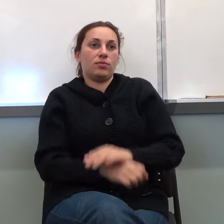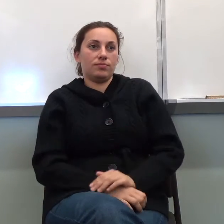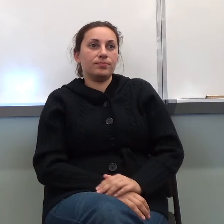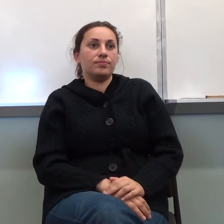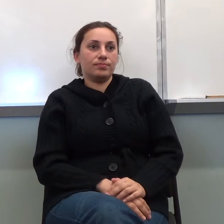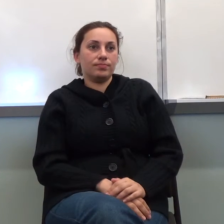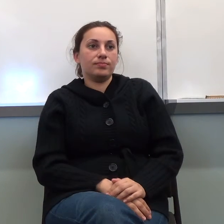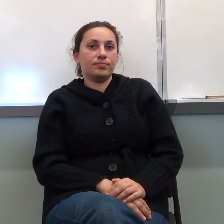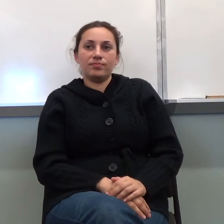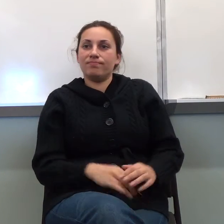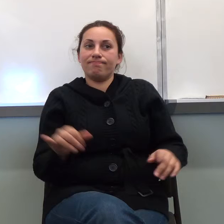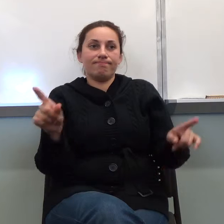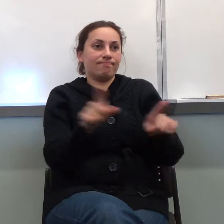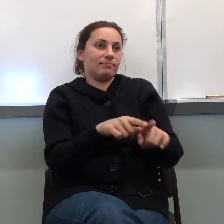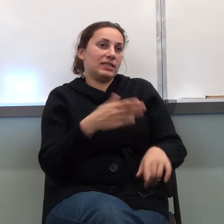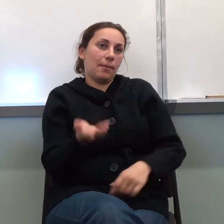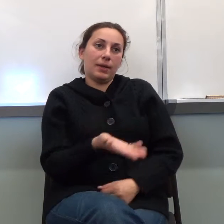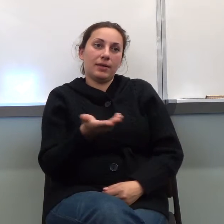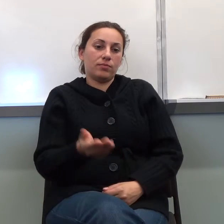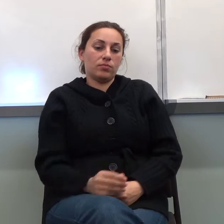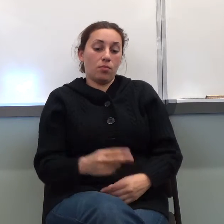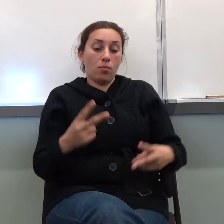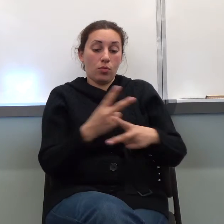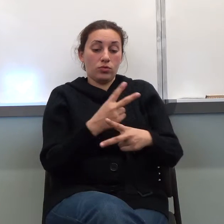Likewise down here, multiply by 100